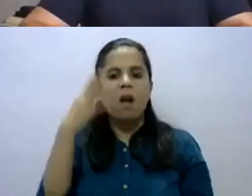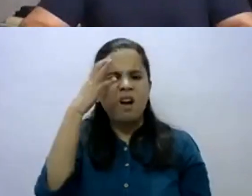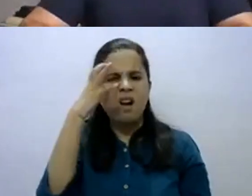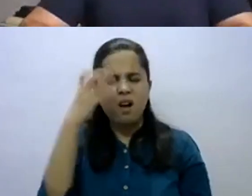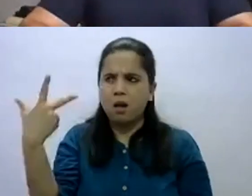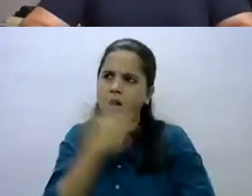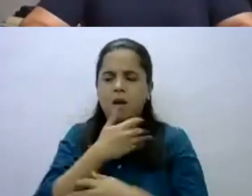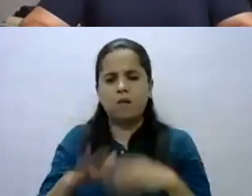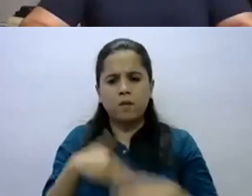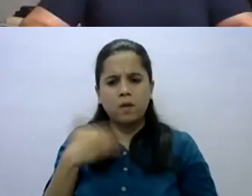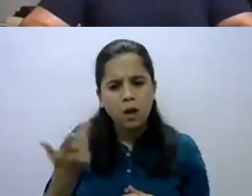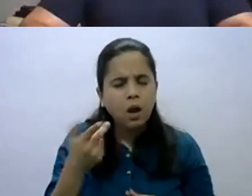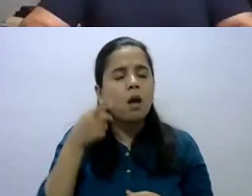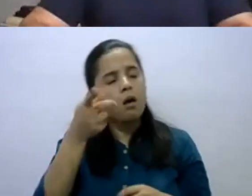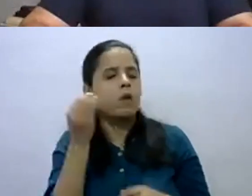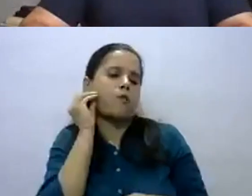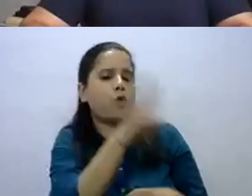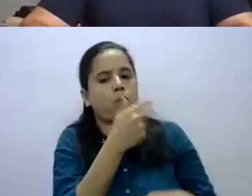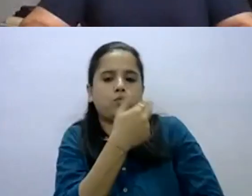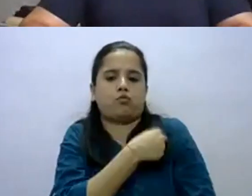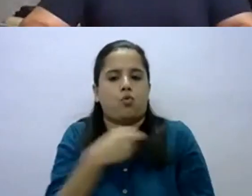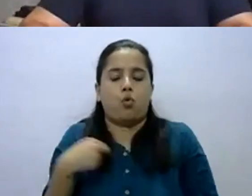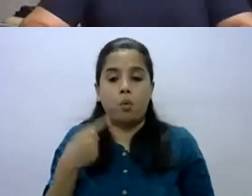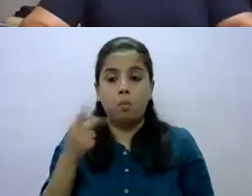having headaches or migraines doesn't mean you can't get vaccinated.